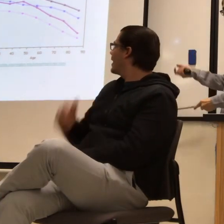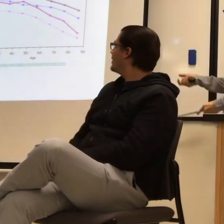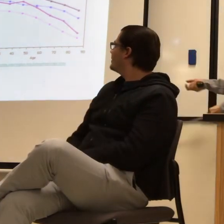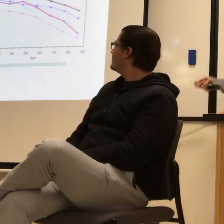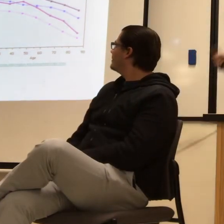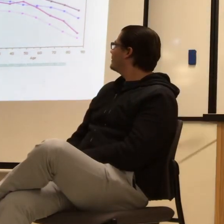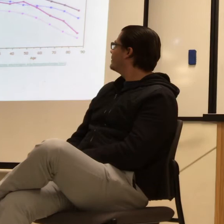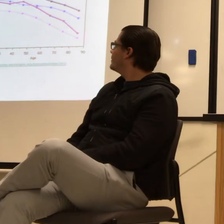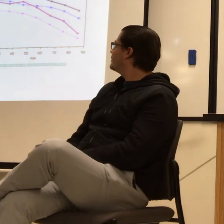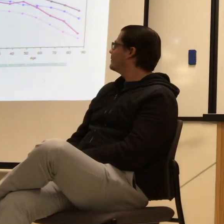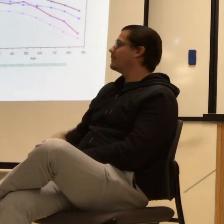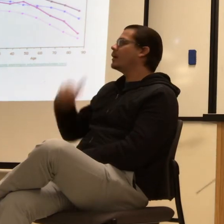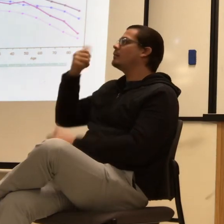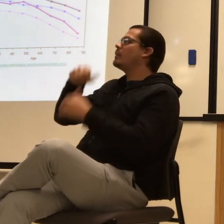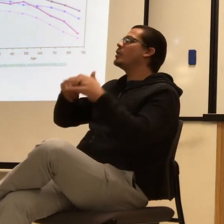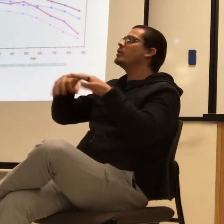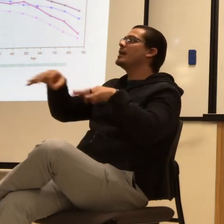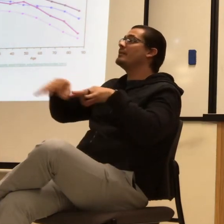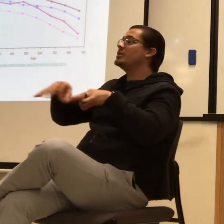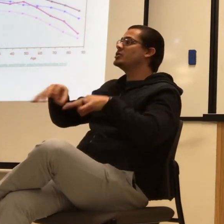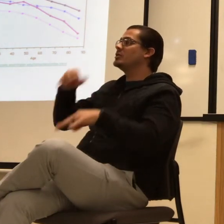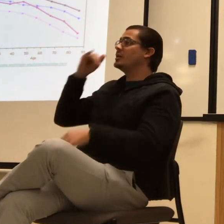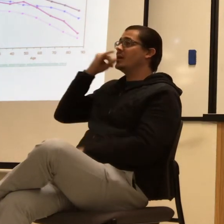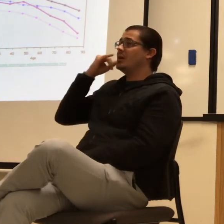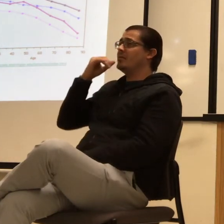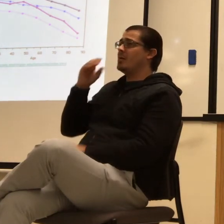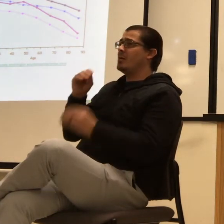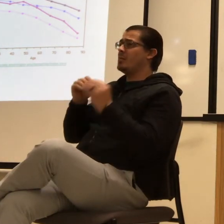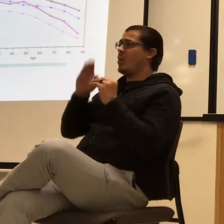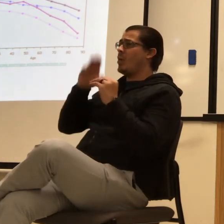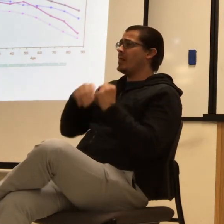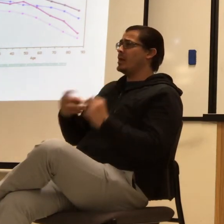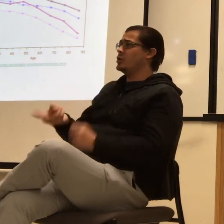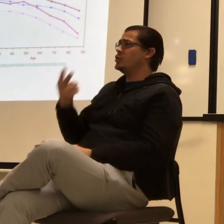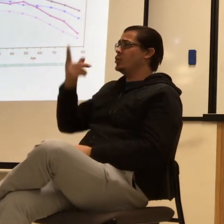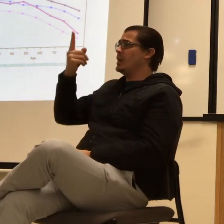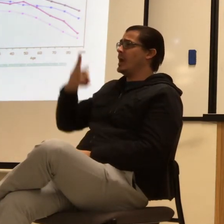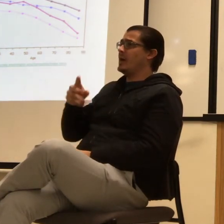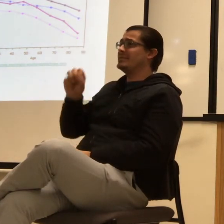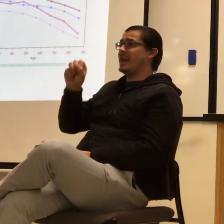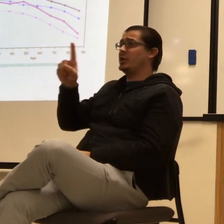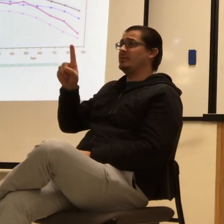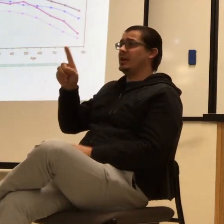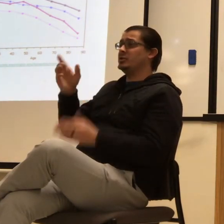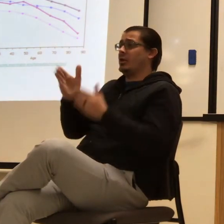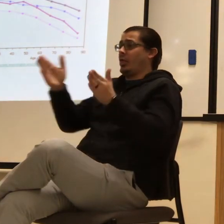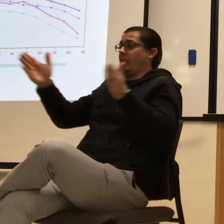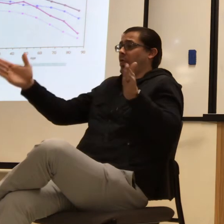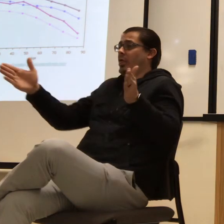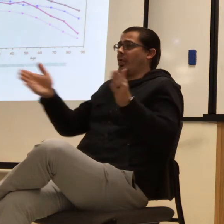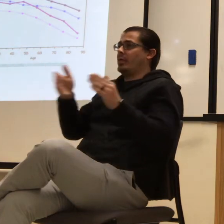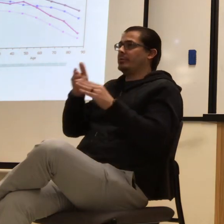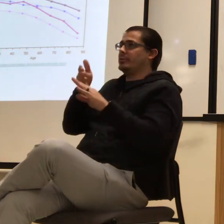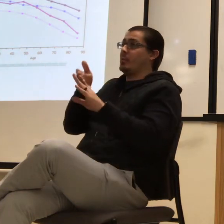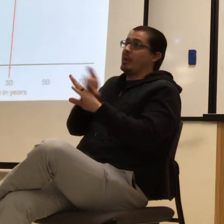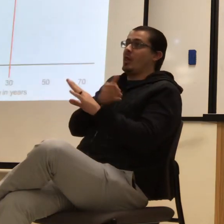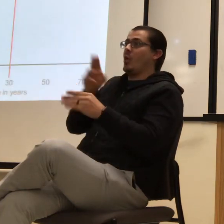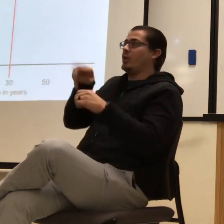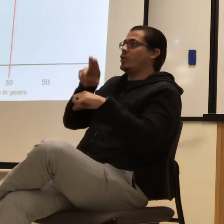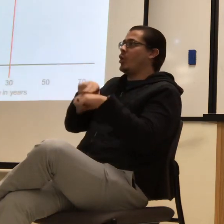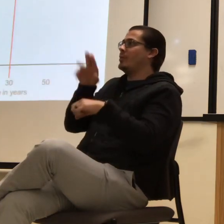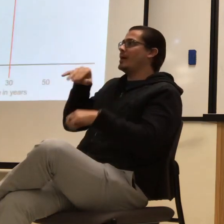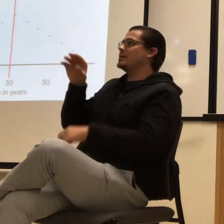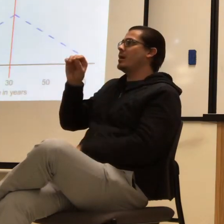Okay? Because remember the definitions. If you're more than 2.5 standard deviations below the norm, then you're considered